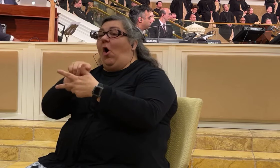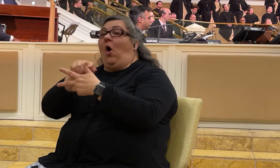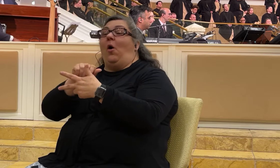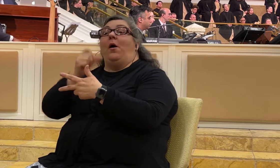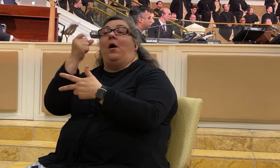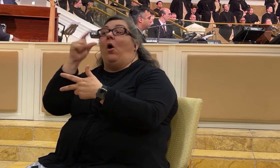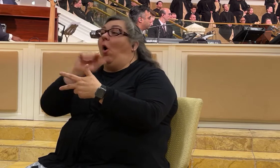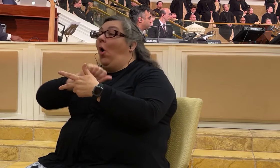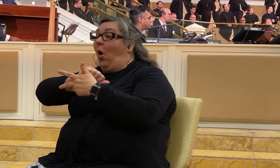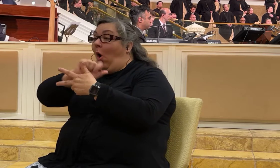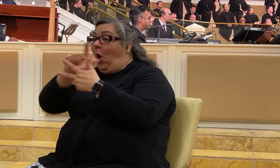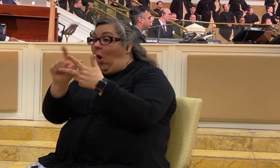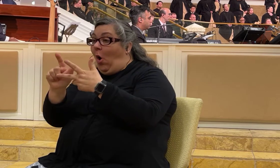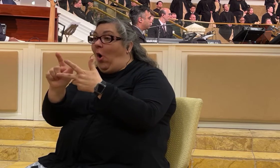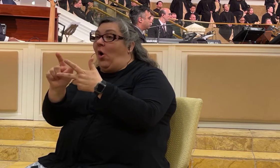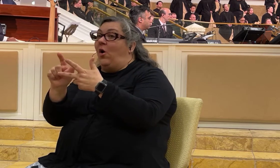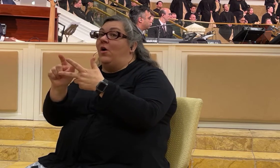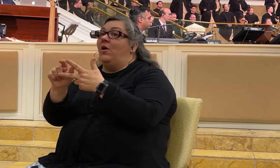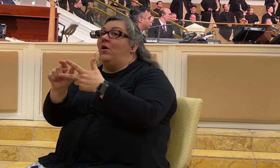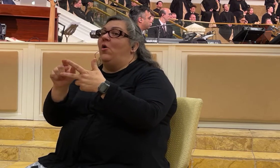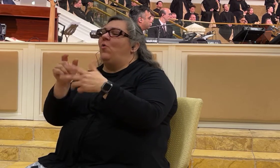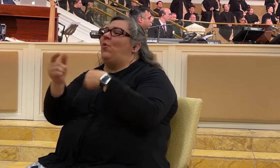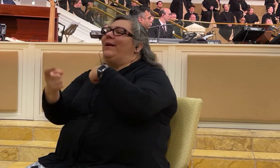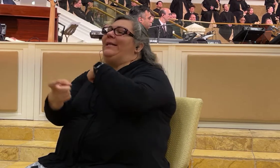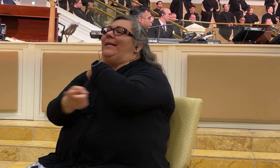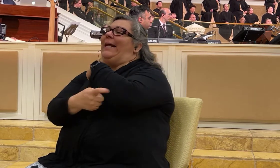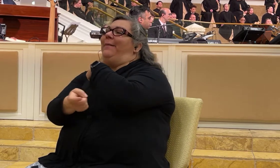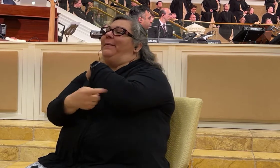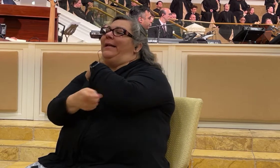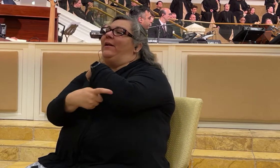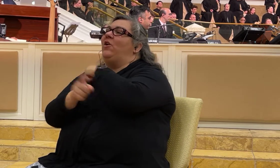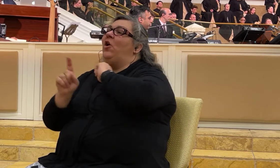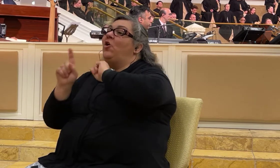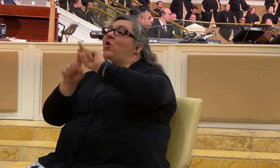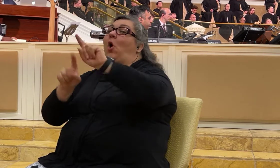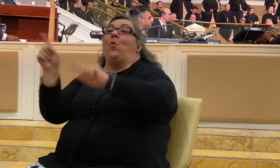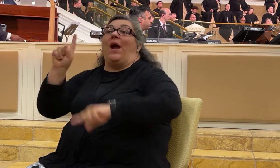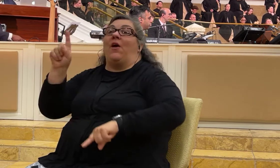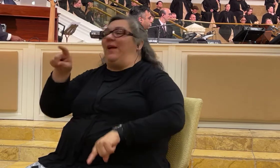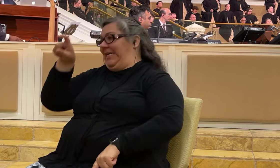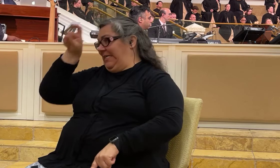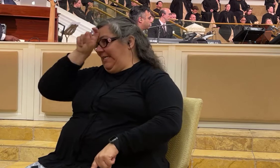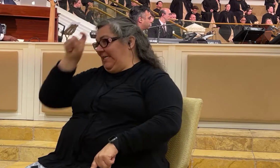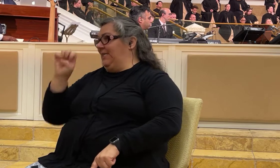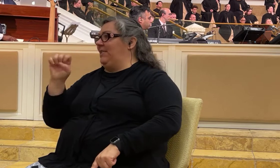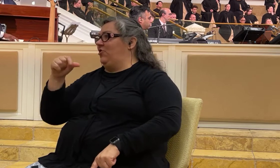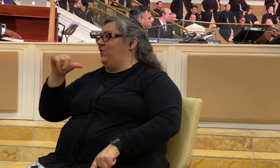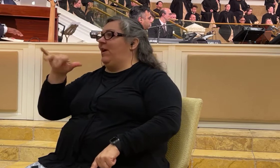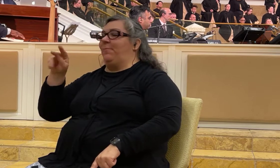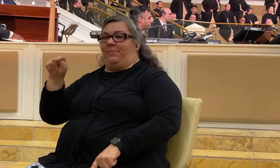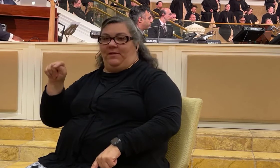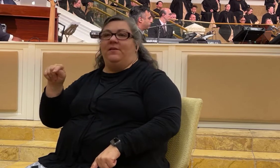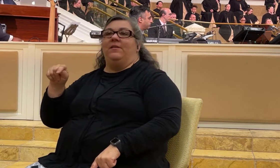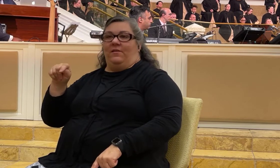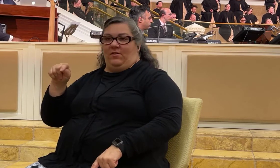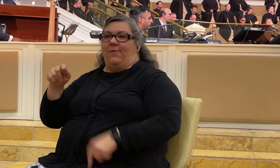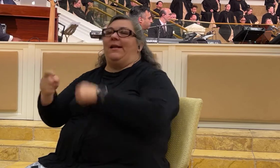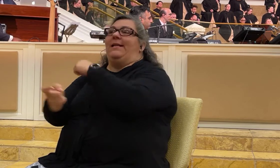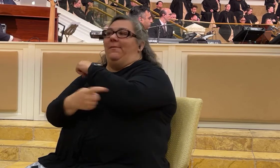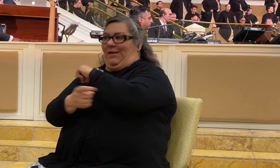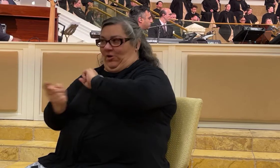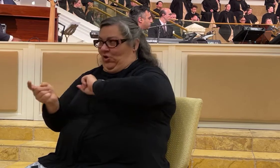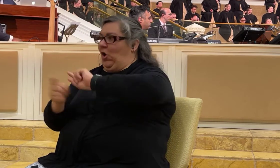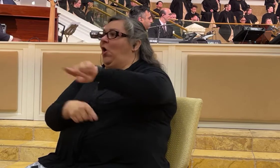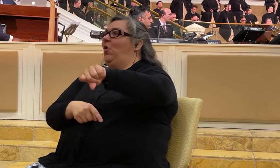went or were tempted to go to Egypt. And Pastor just mentioned this for a short moment last